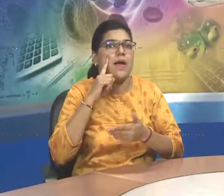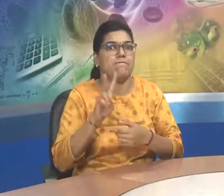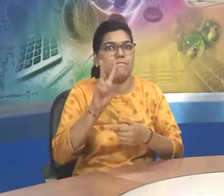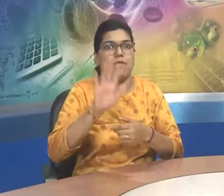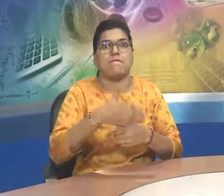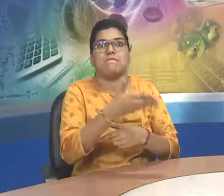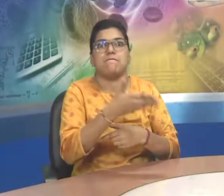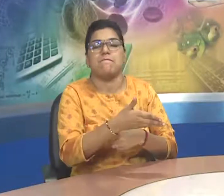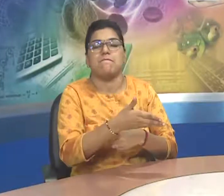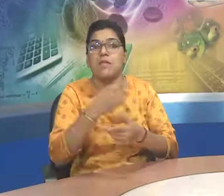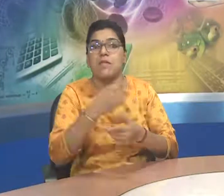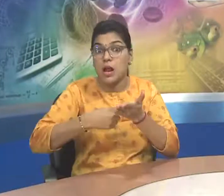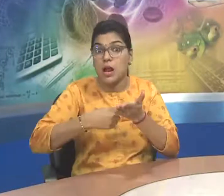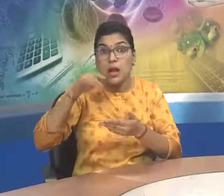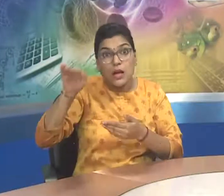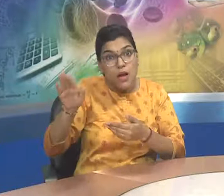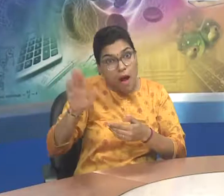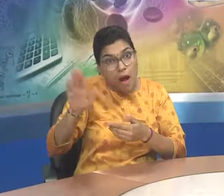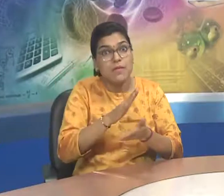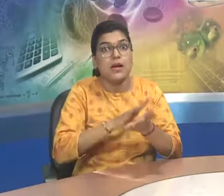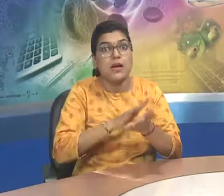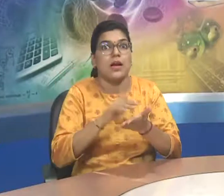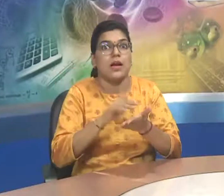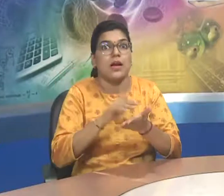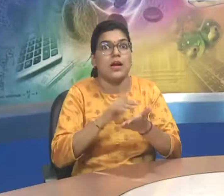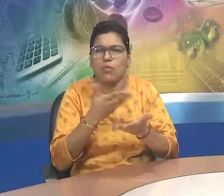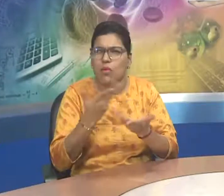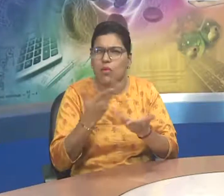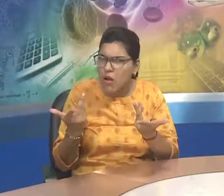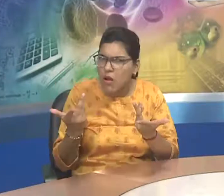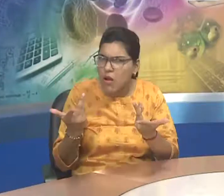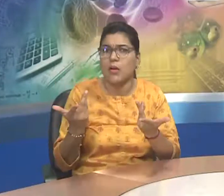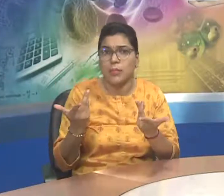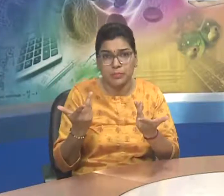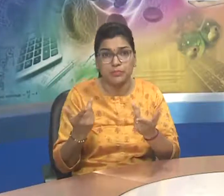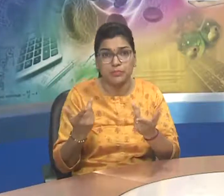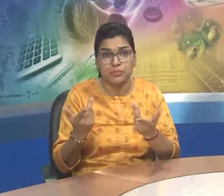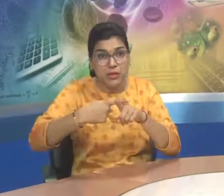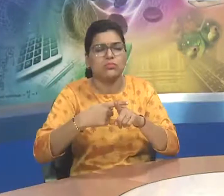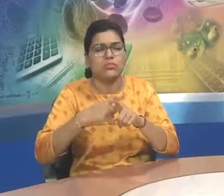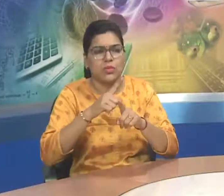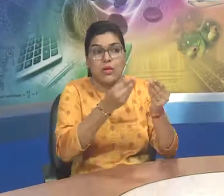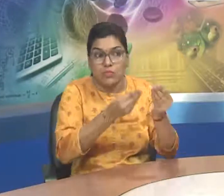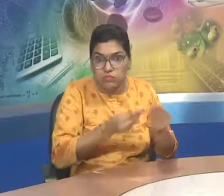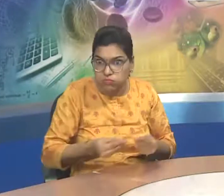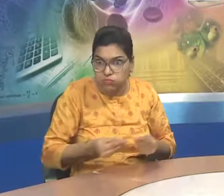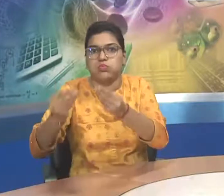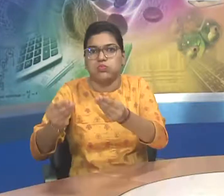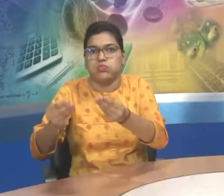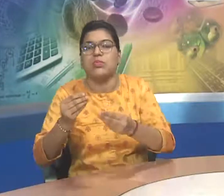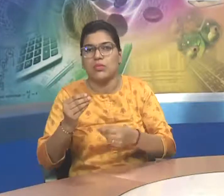and the AIDS cells of the Madras Medical College